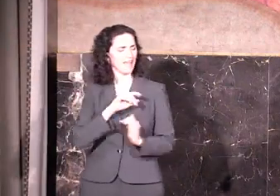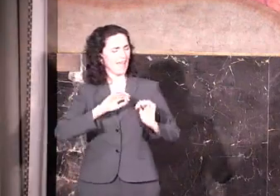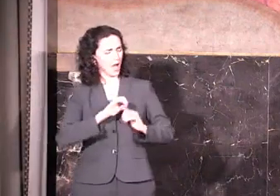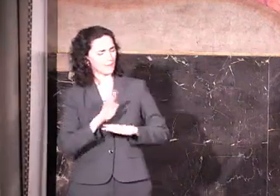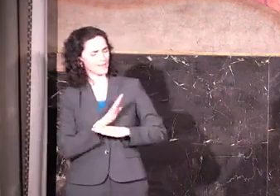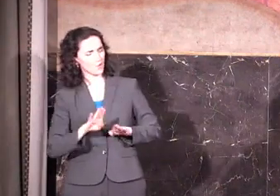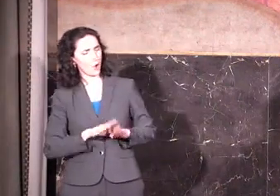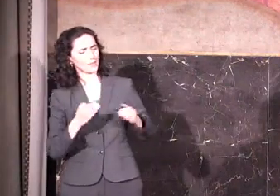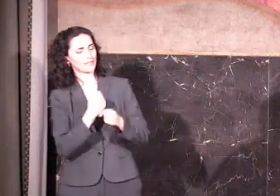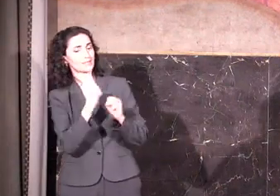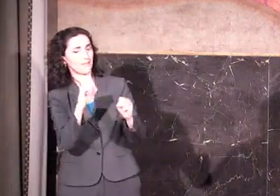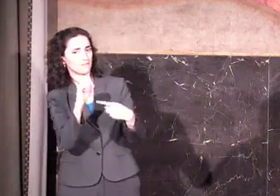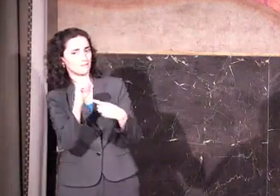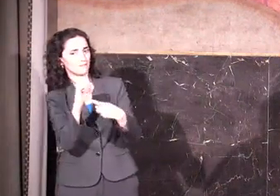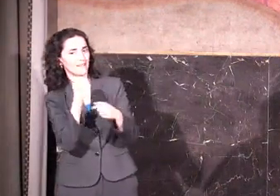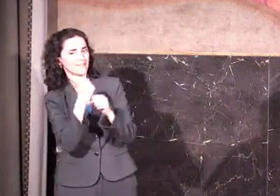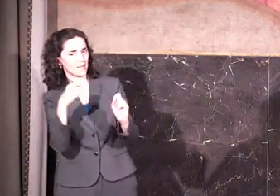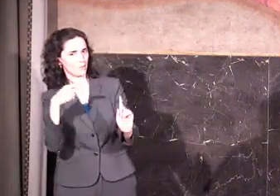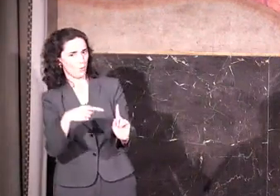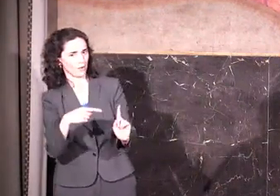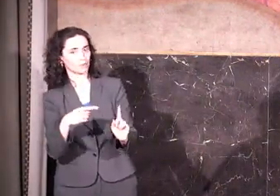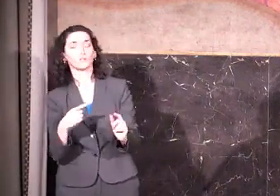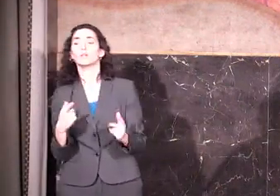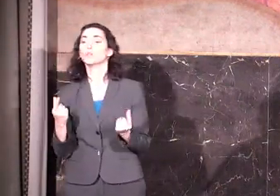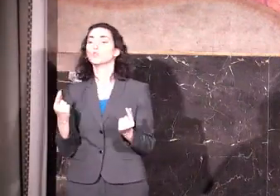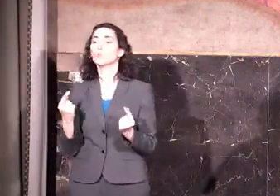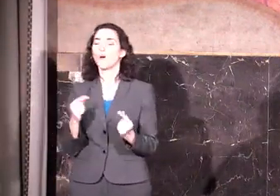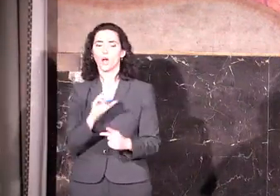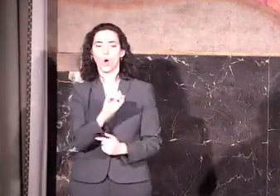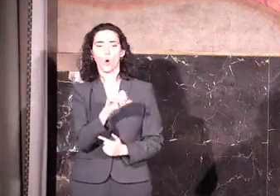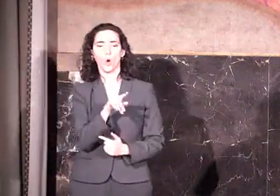mentioned open safely. You can go to